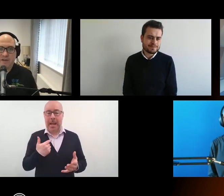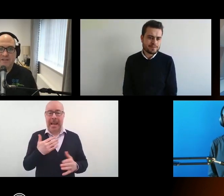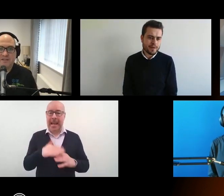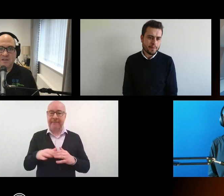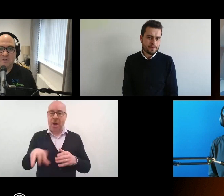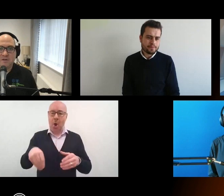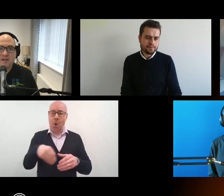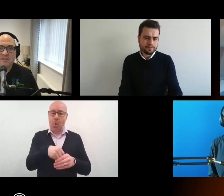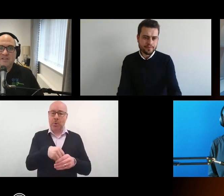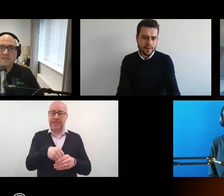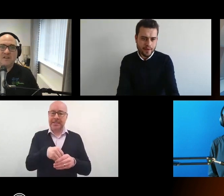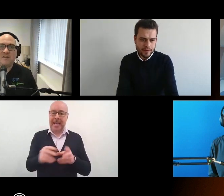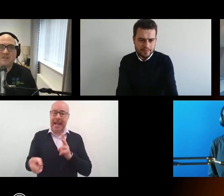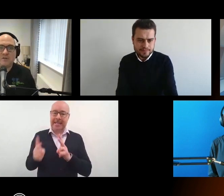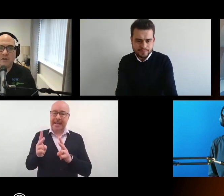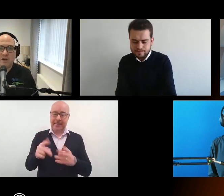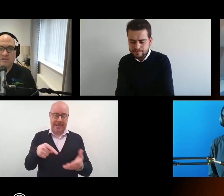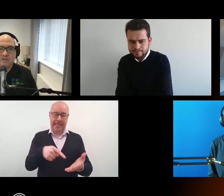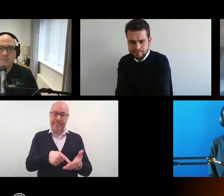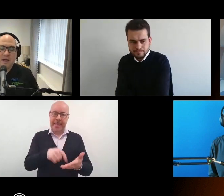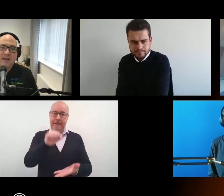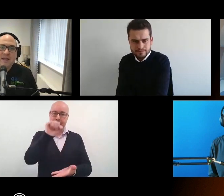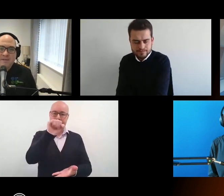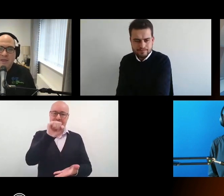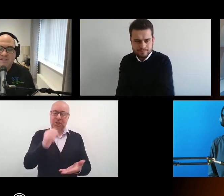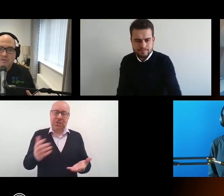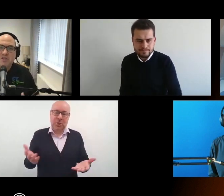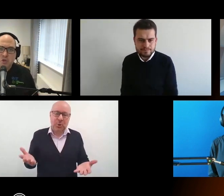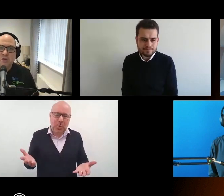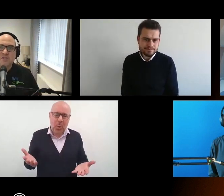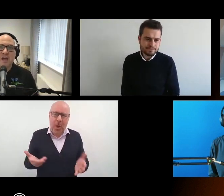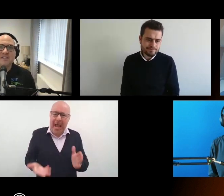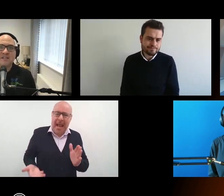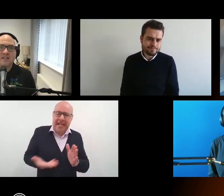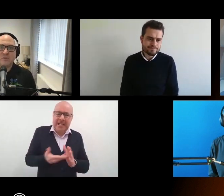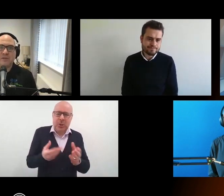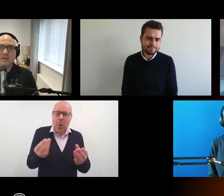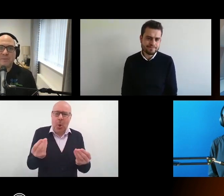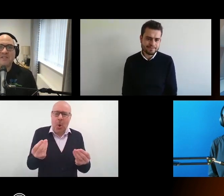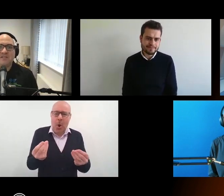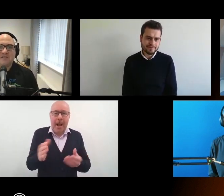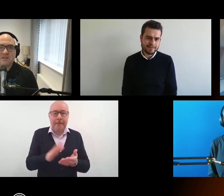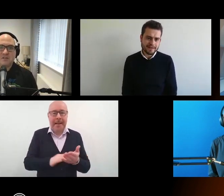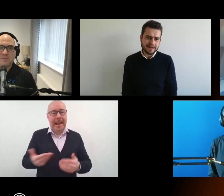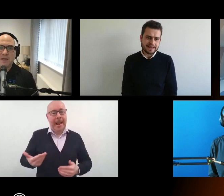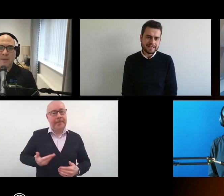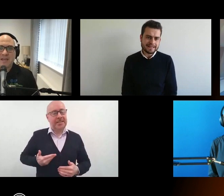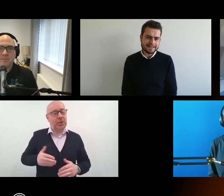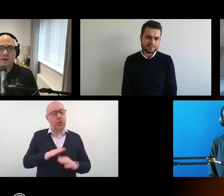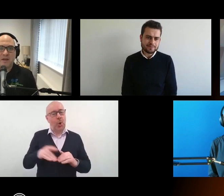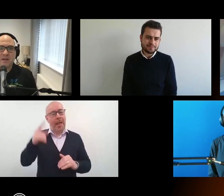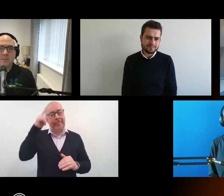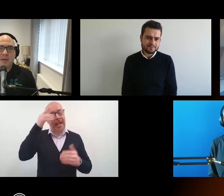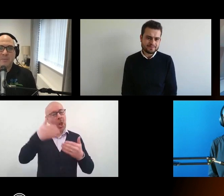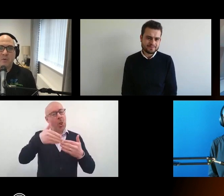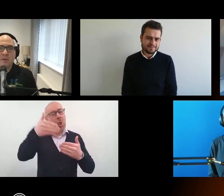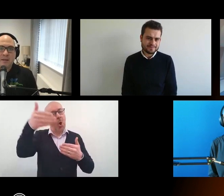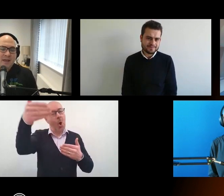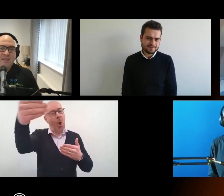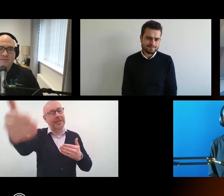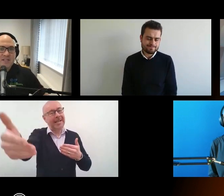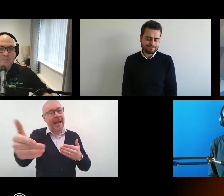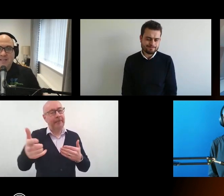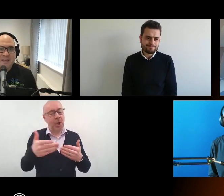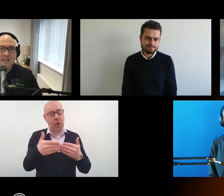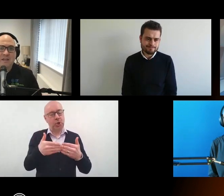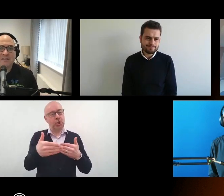for our event, so this is an additional cost. And is there a short-sightedness within the business decisions being made by people